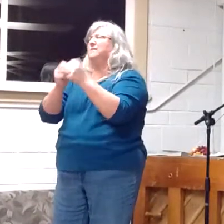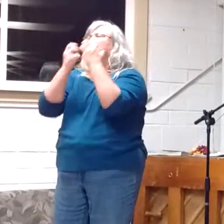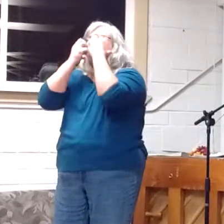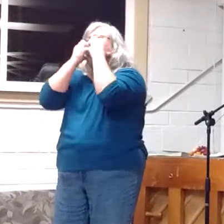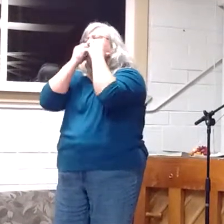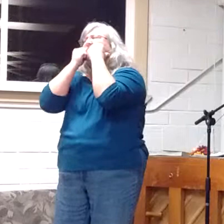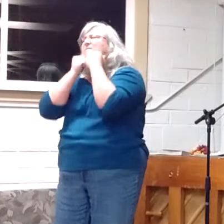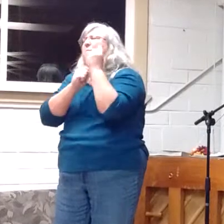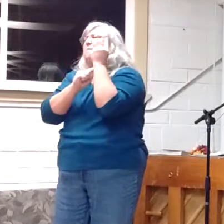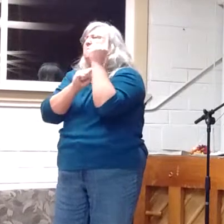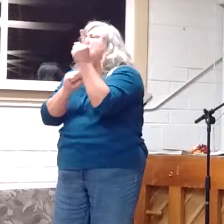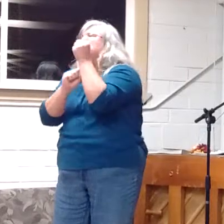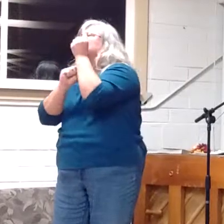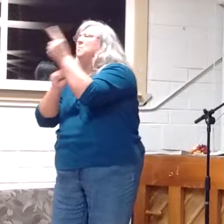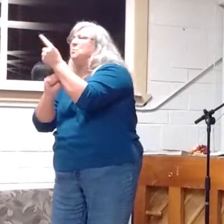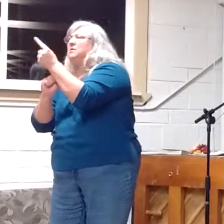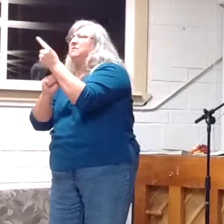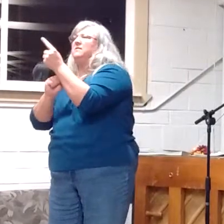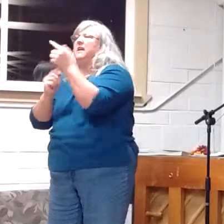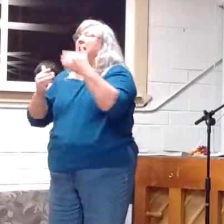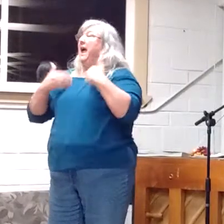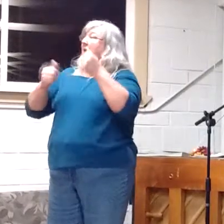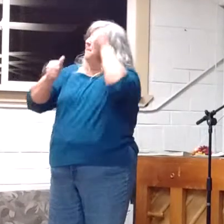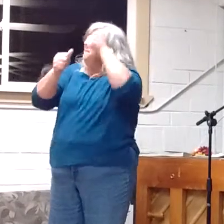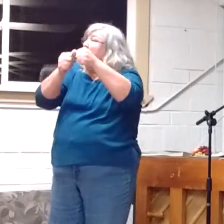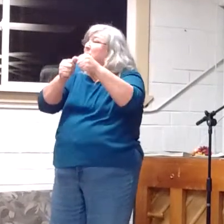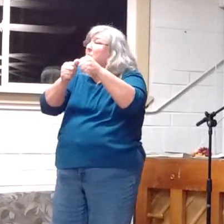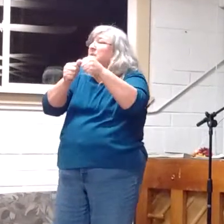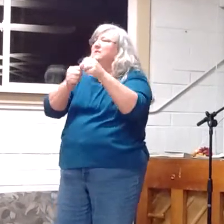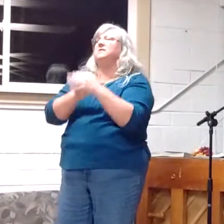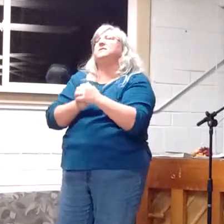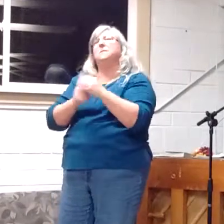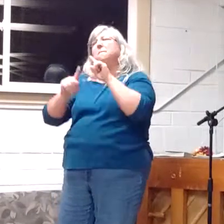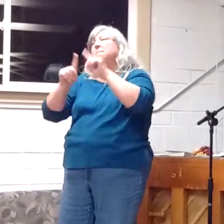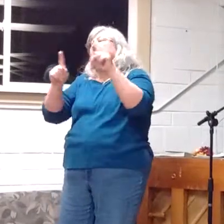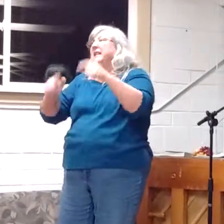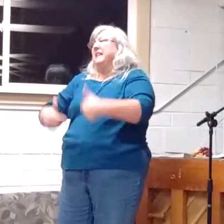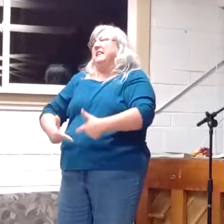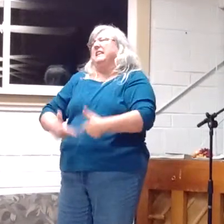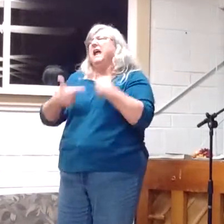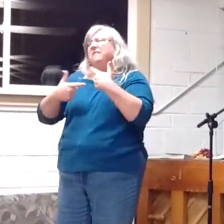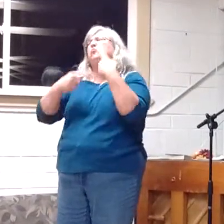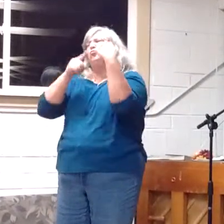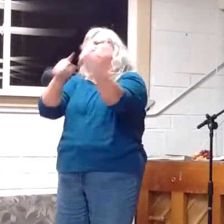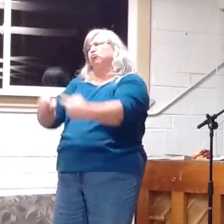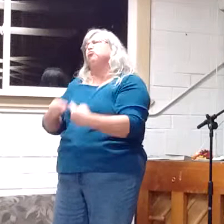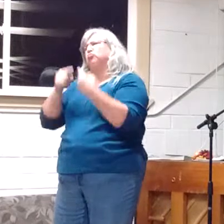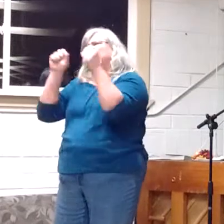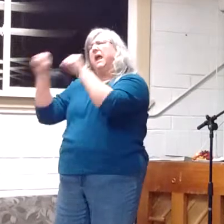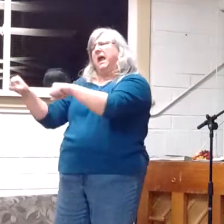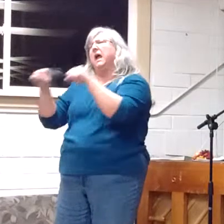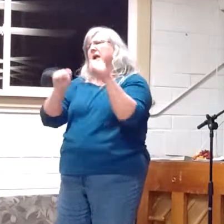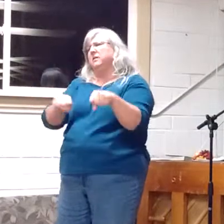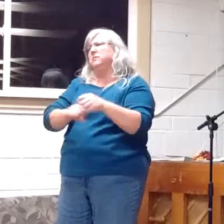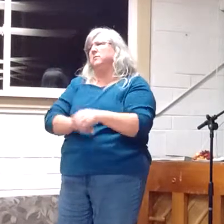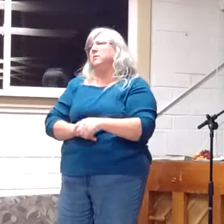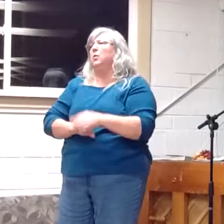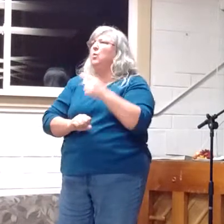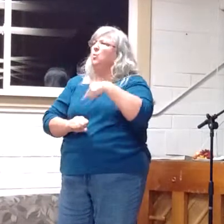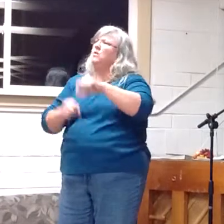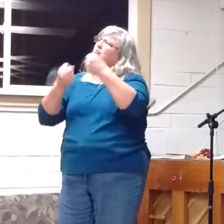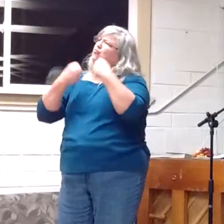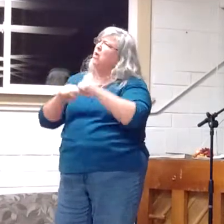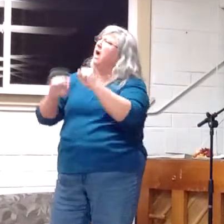memories. Life can be hard, but it's not over, for we are only halfway. Making our journey the best we